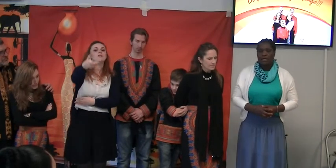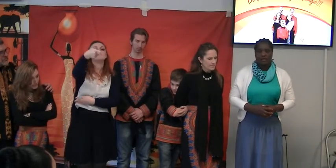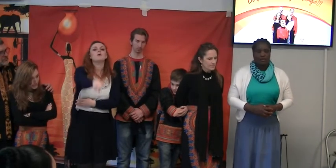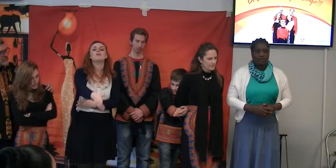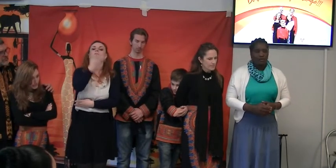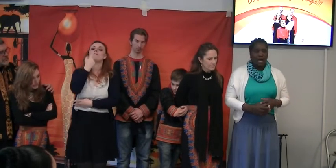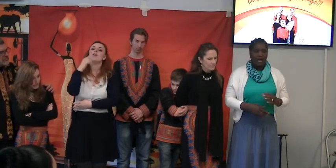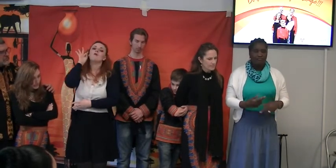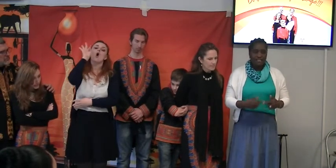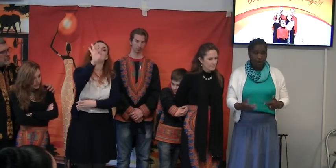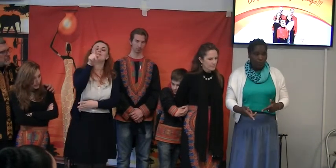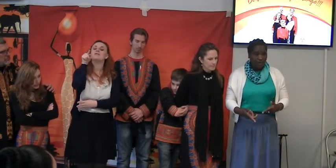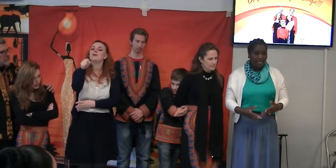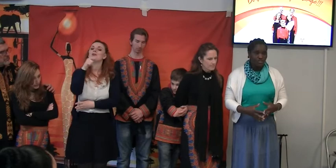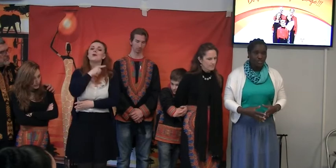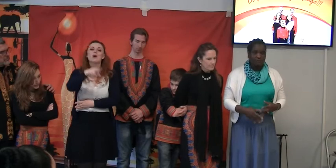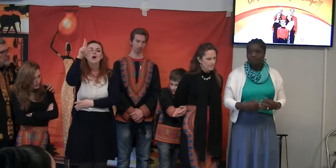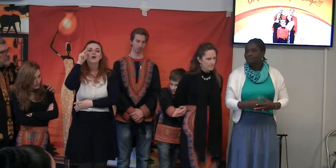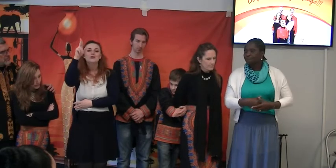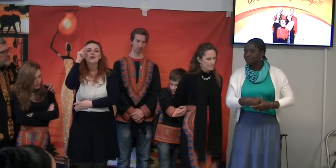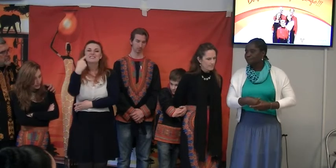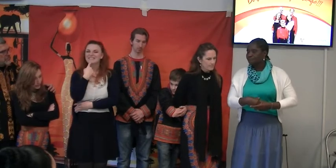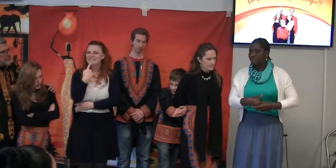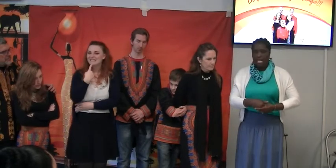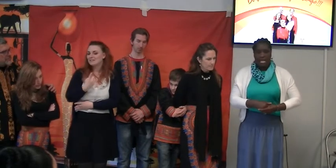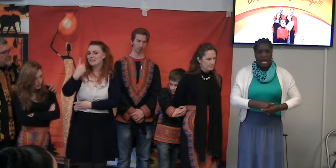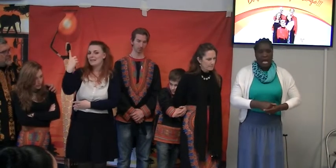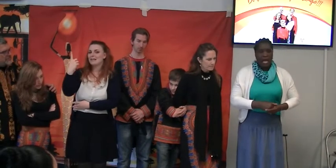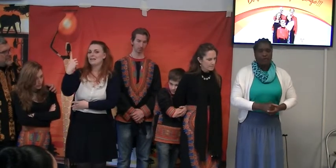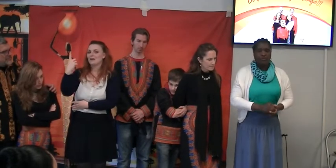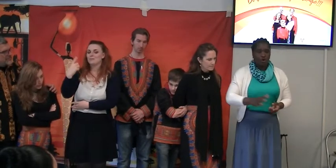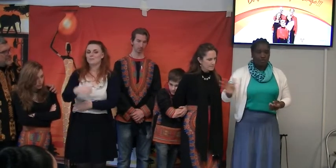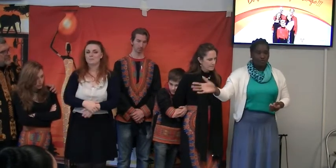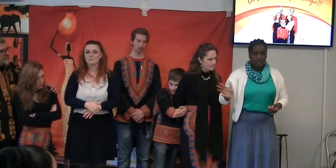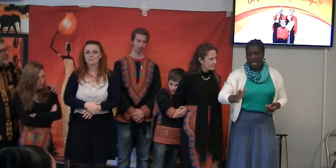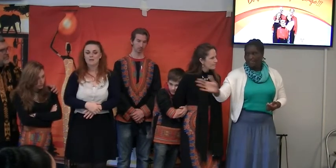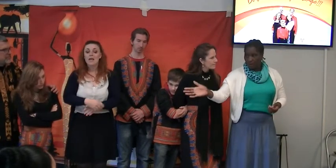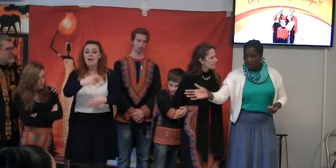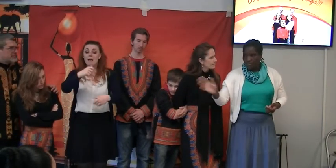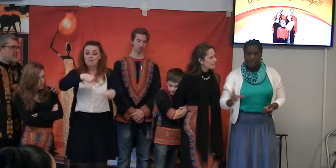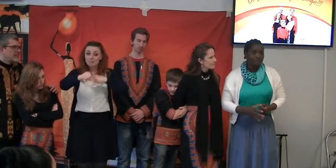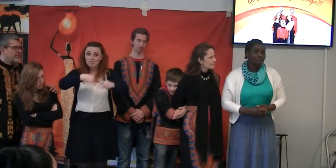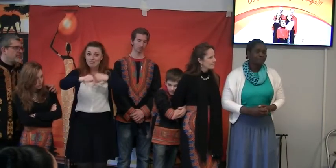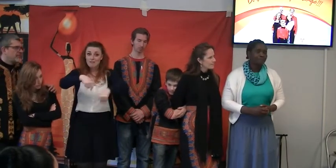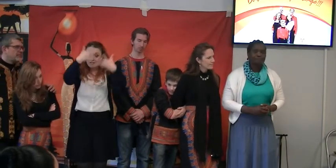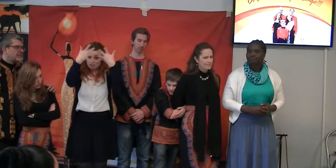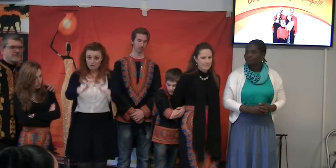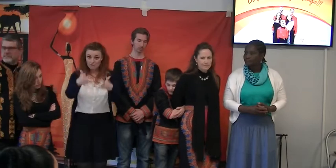come il loro Salvatore. After the operation. Dopo l'intervento. I would go to the other wards.